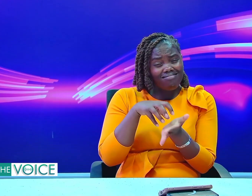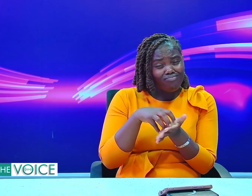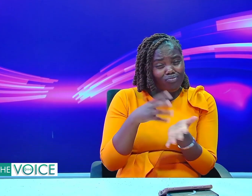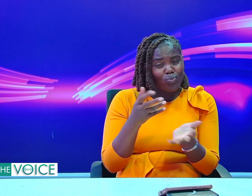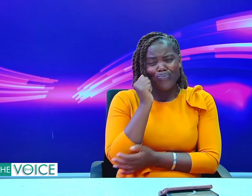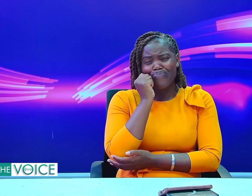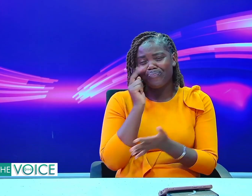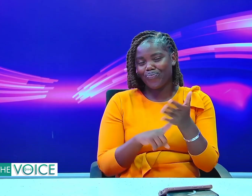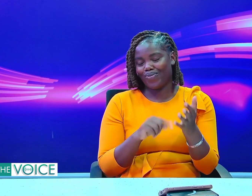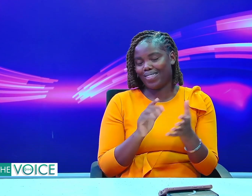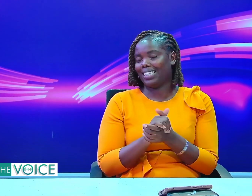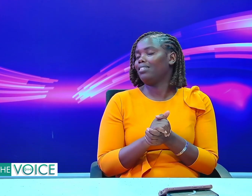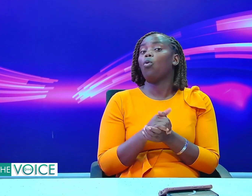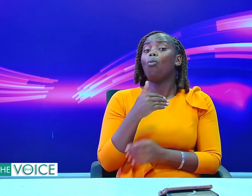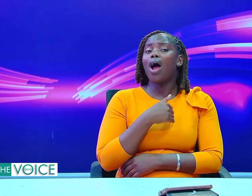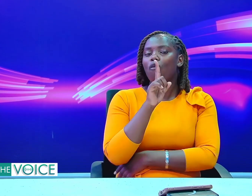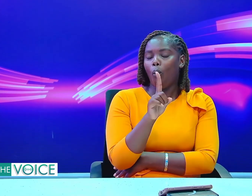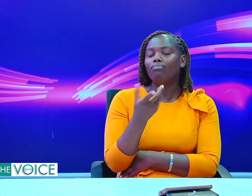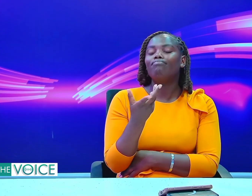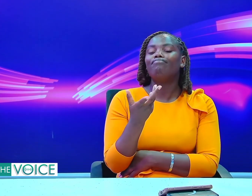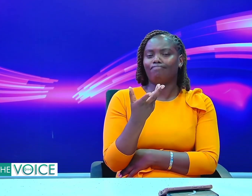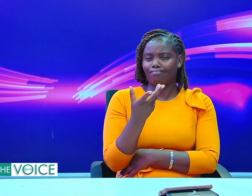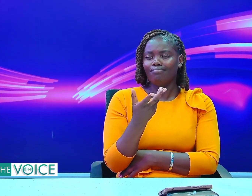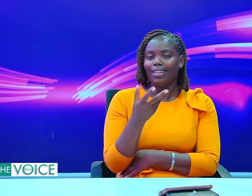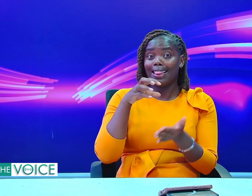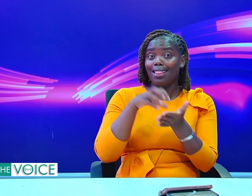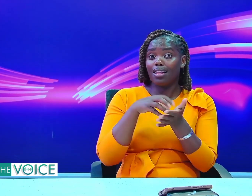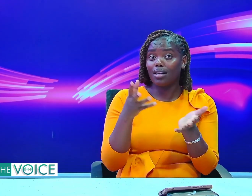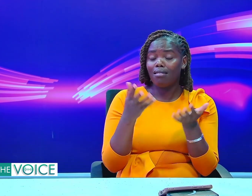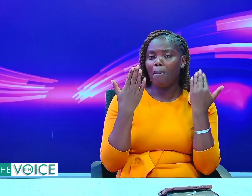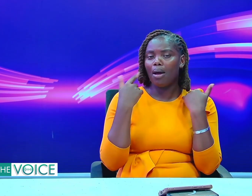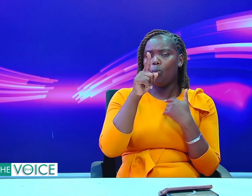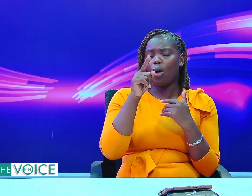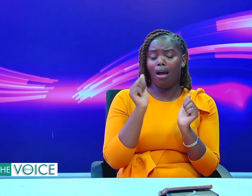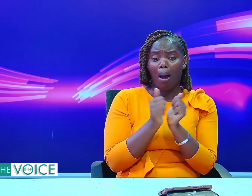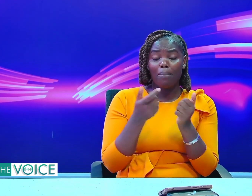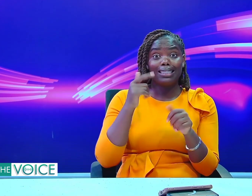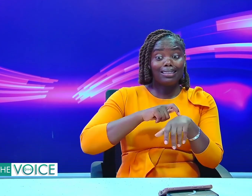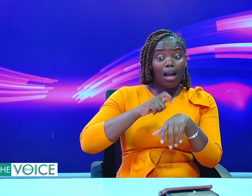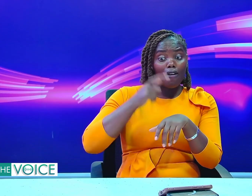other people who practice it traditionally. Now, the sad story about this particular one that happened,